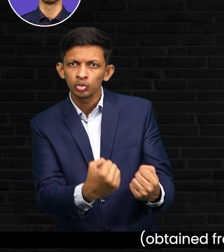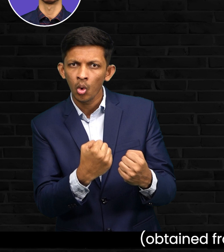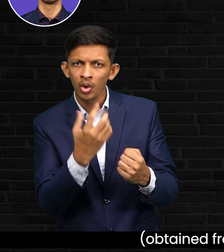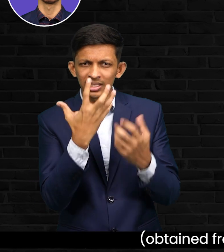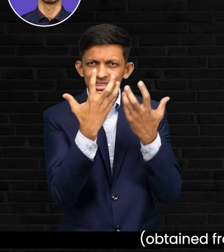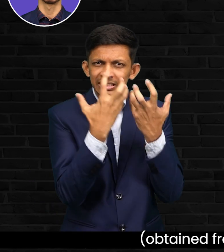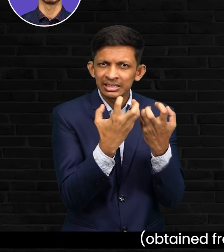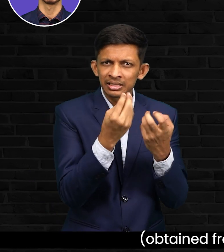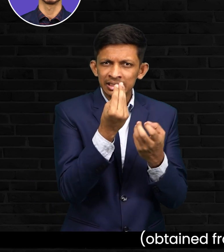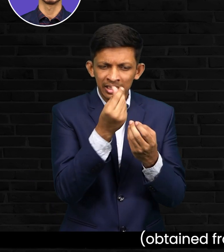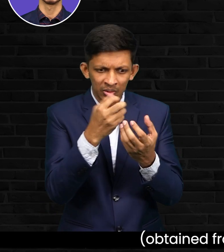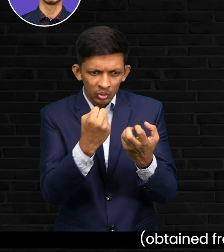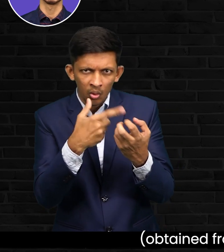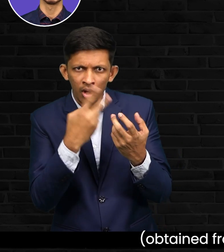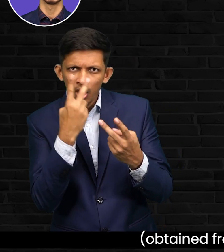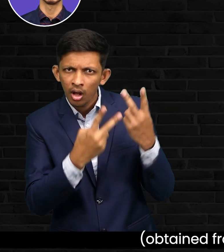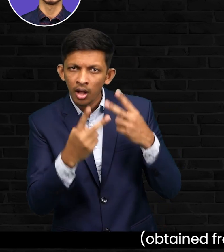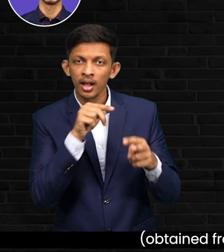origin.